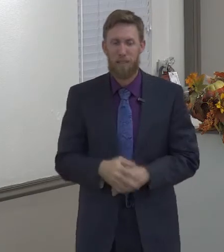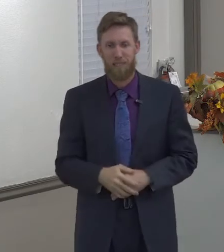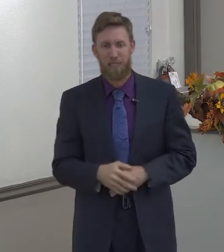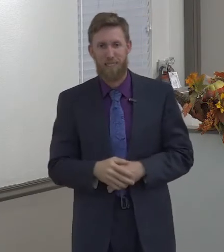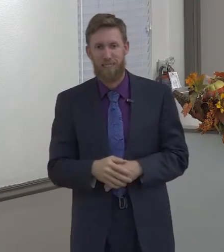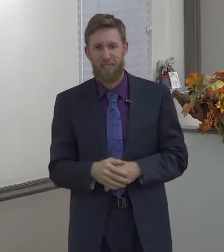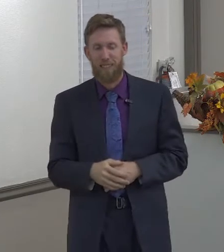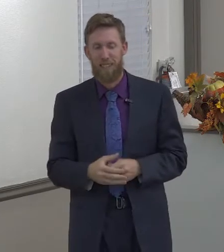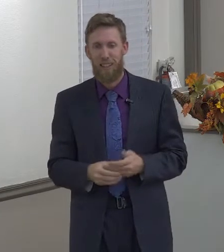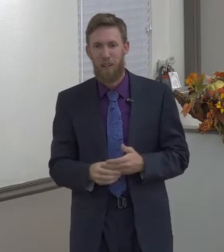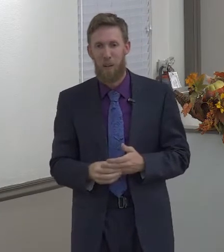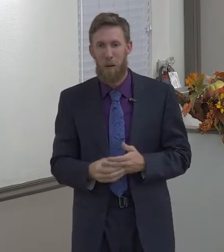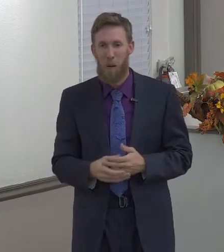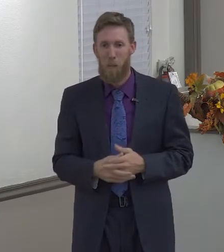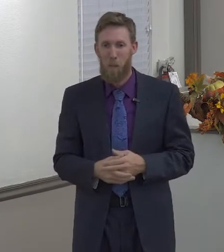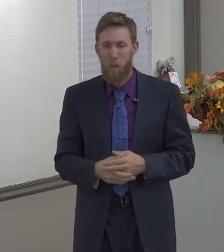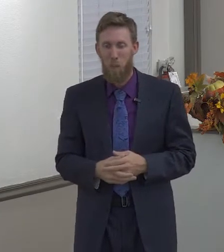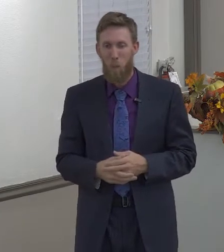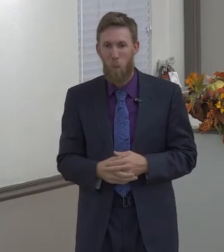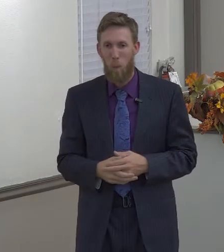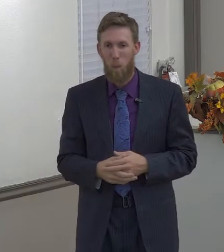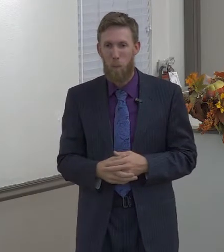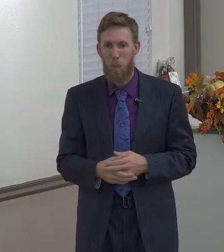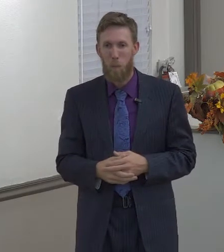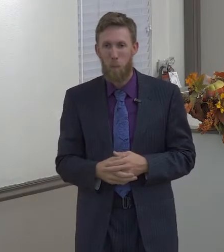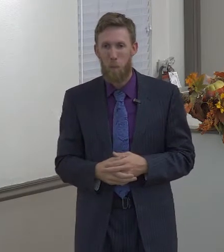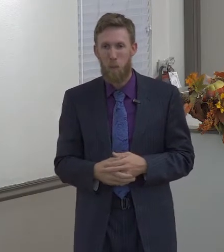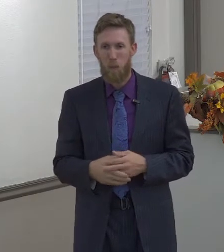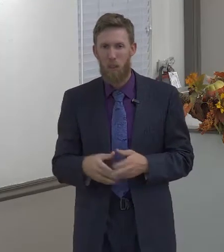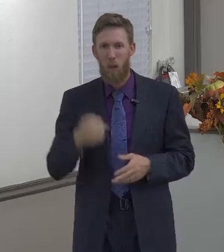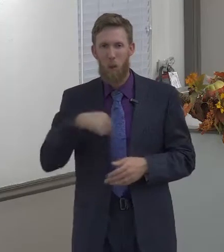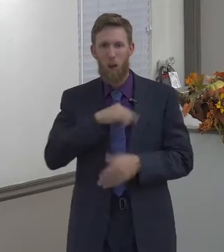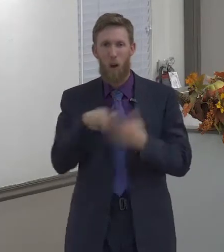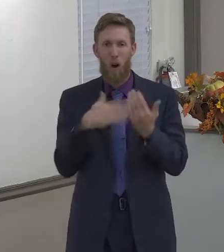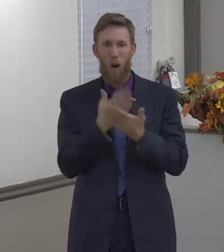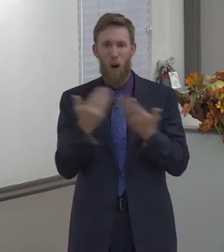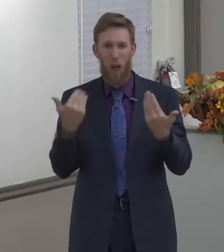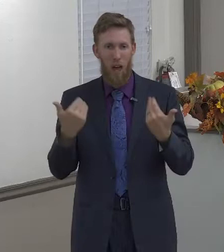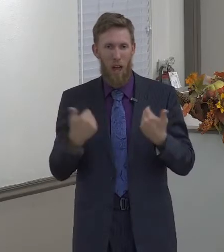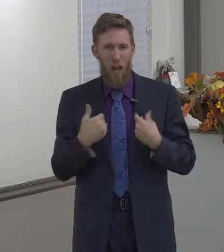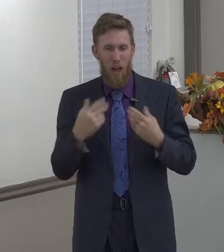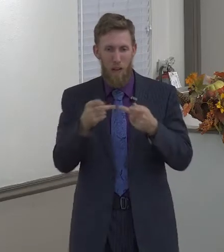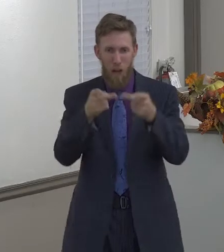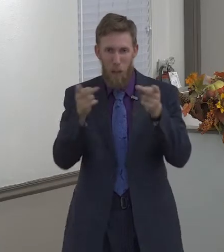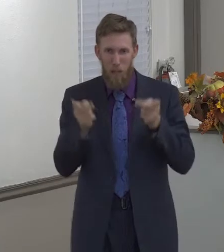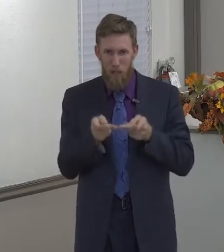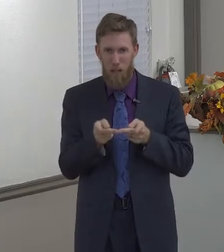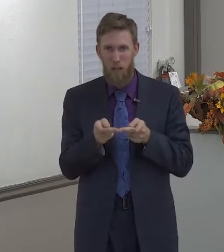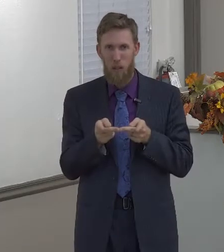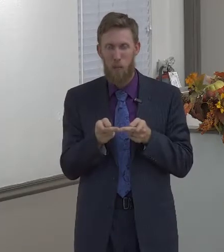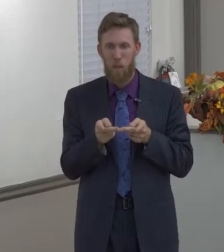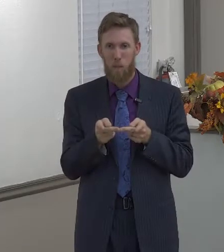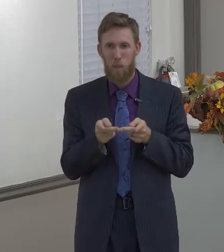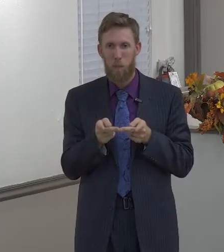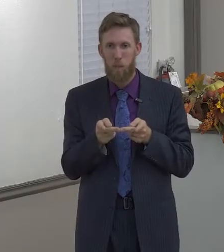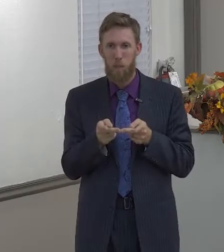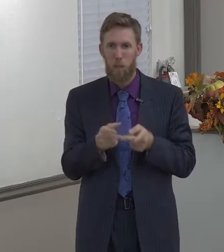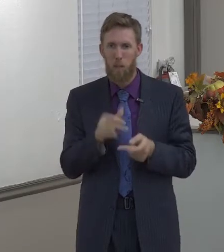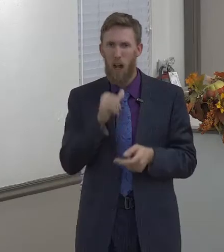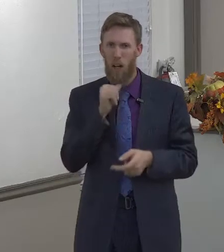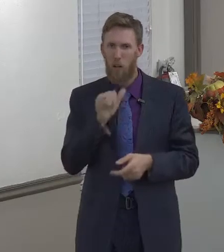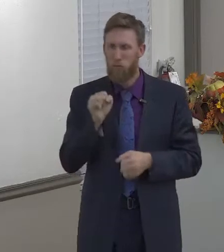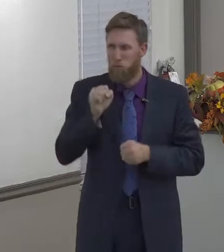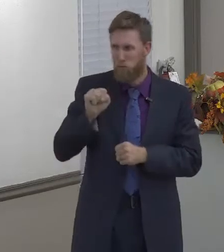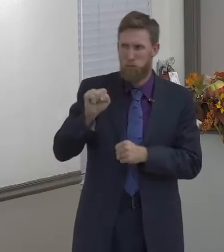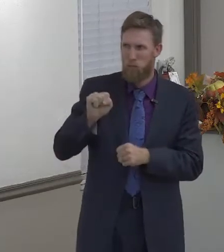over what gift He has given to us. Well, I wish I had the gift of singing, but I don't. Okay. Why are you going to